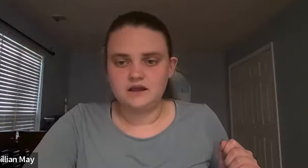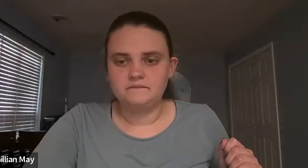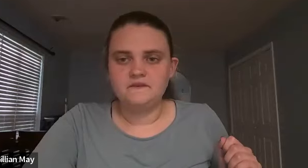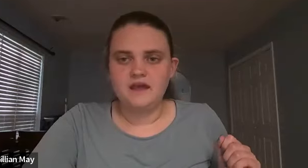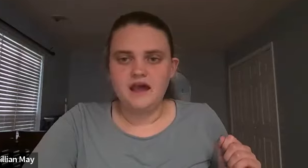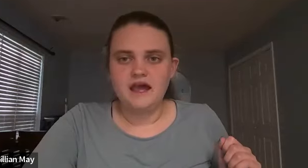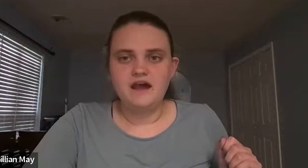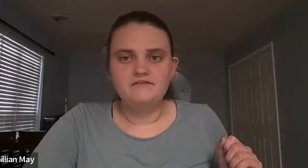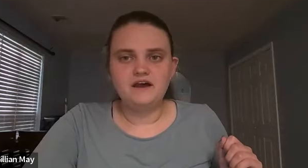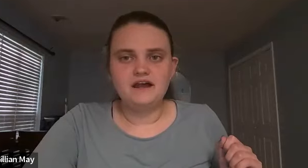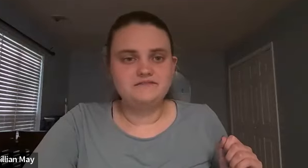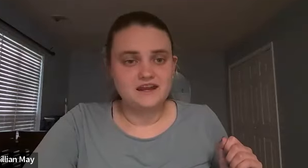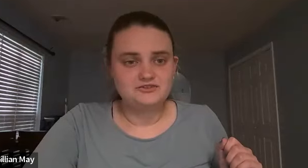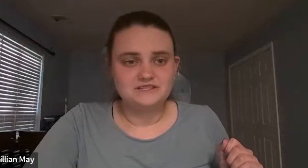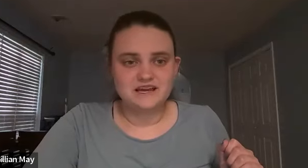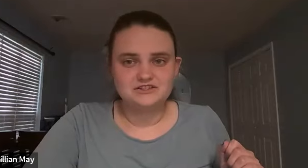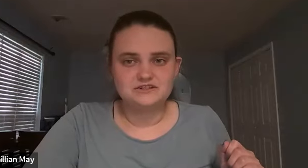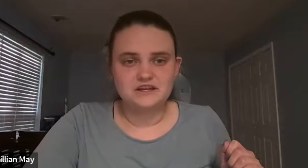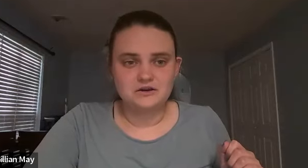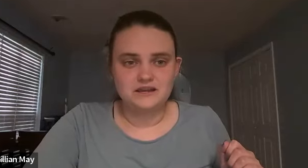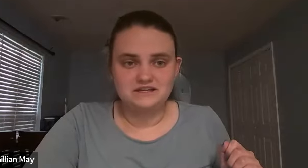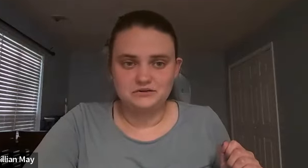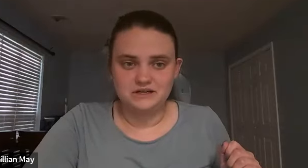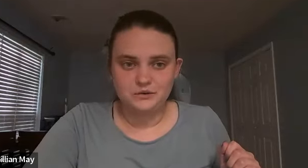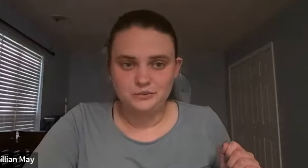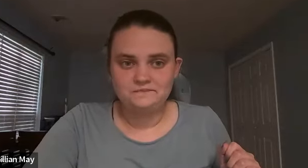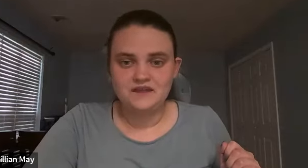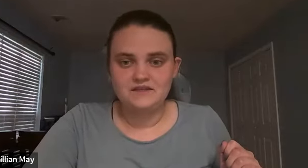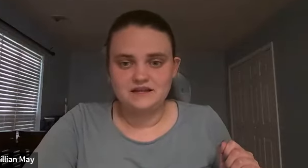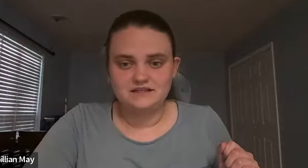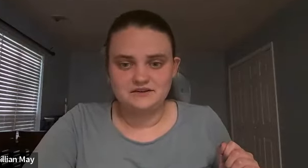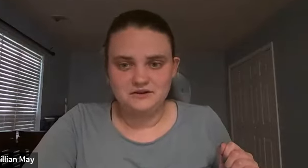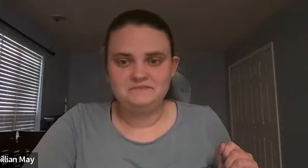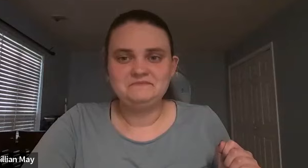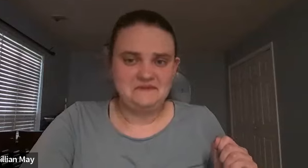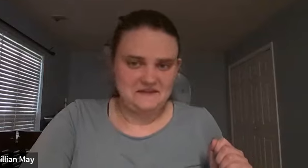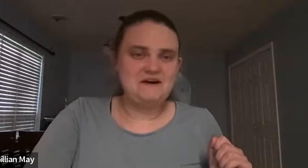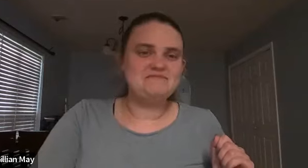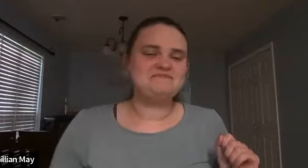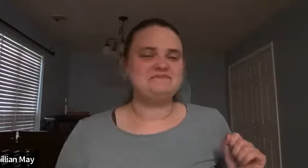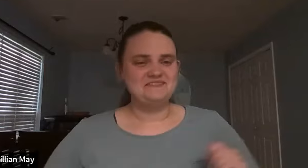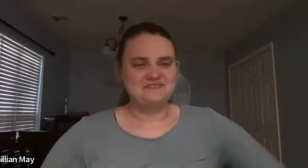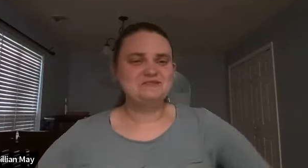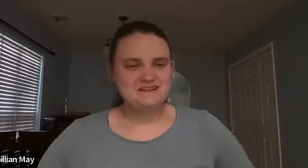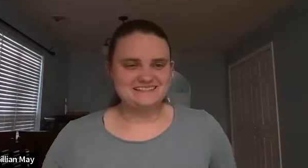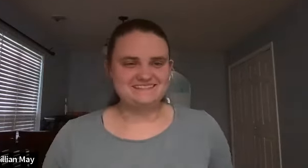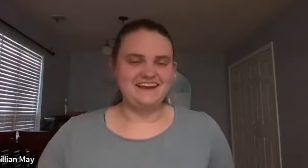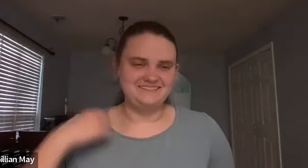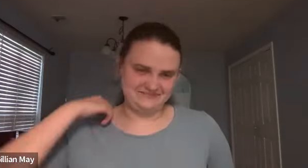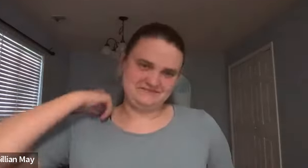Okay. I have the natural disasters like hurricane and tornado that I can tell y'all. Those are always kind of